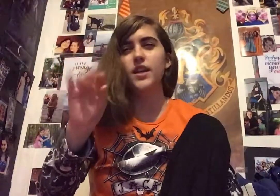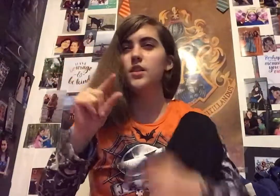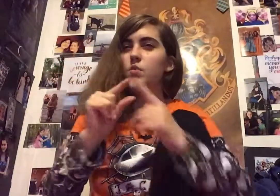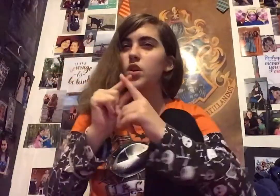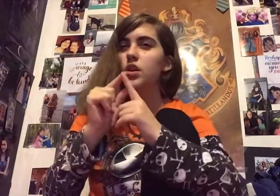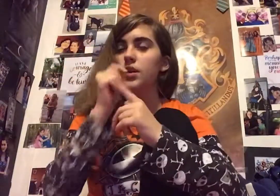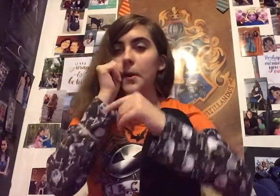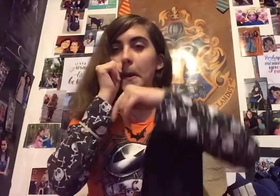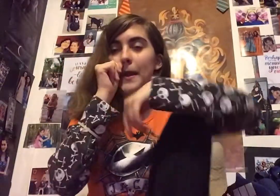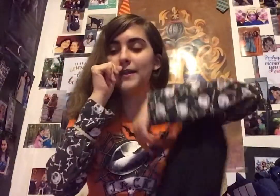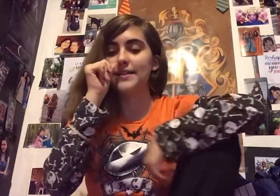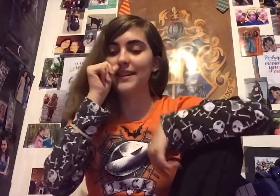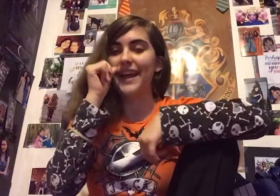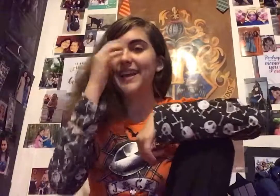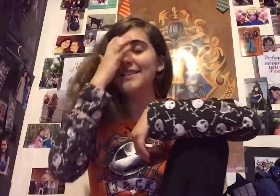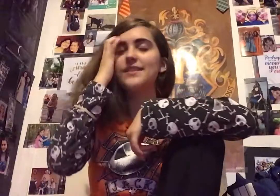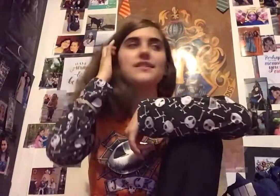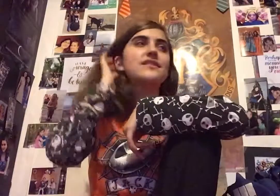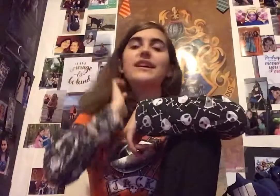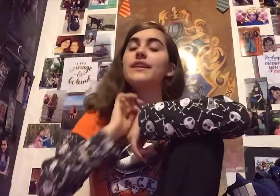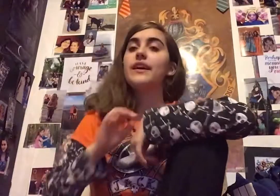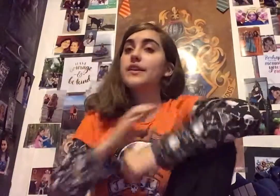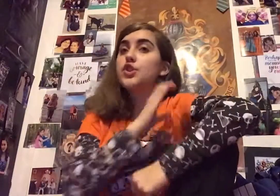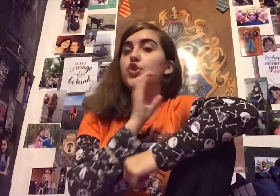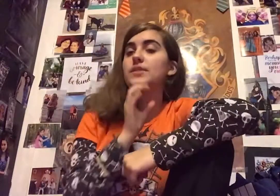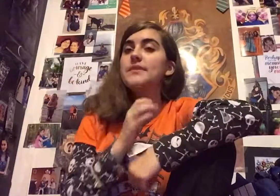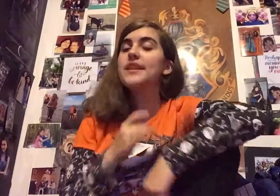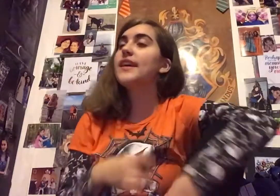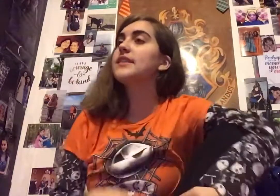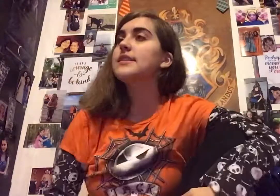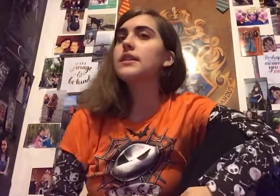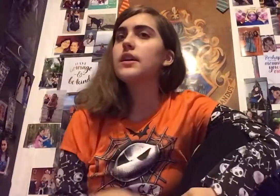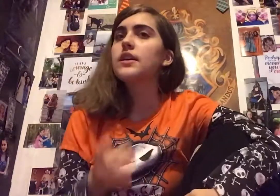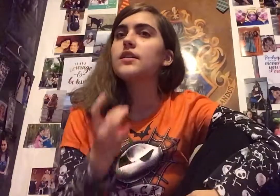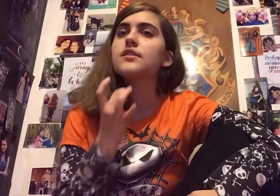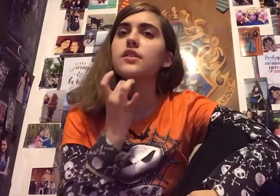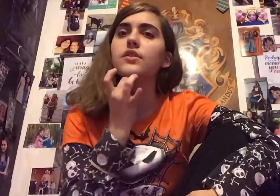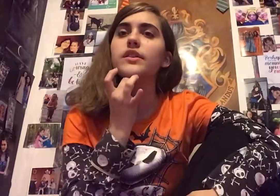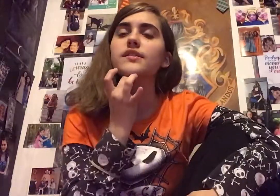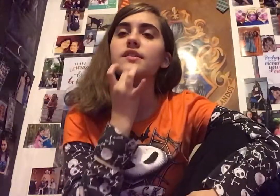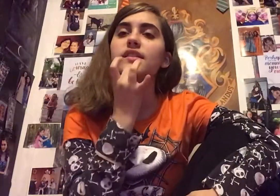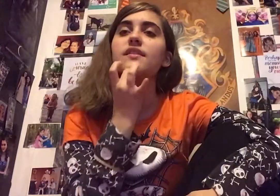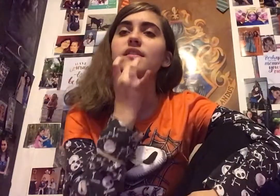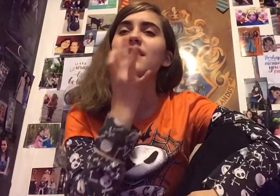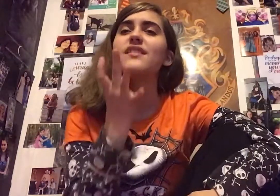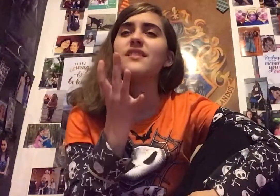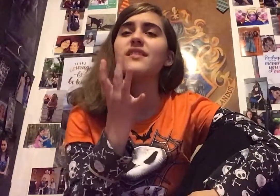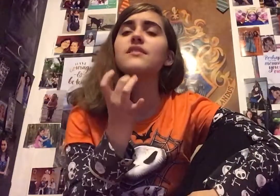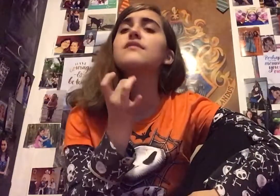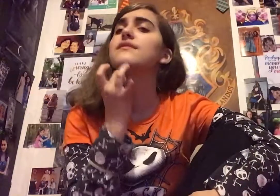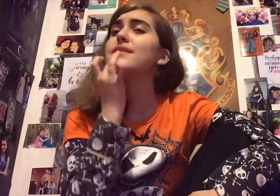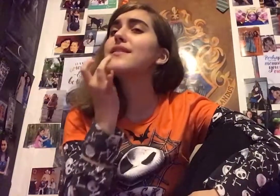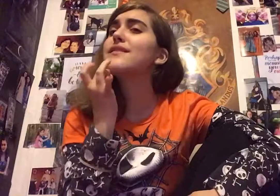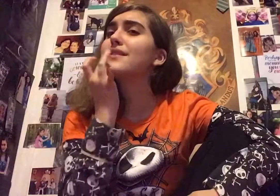Ninth word is lights, like, I guess, Christmas lights. So it's I